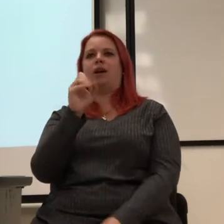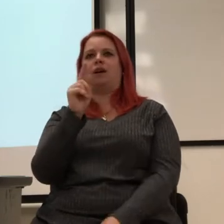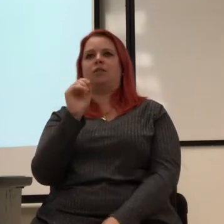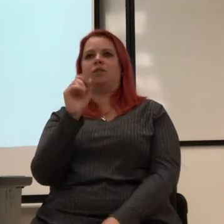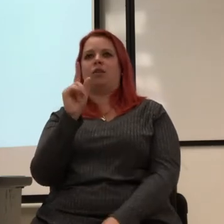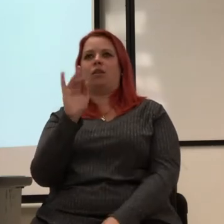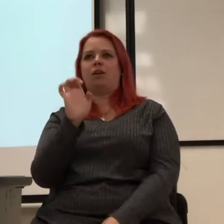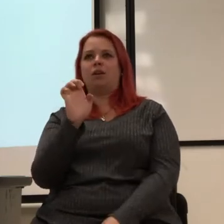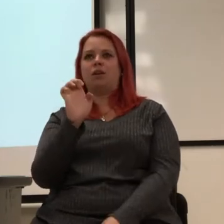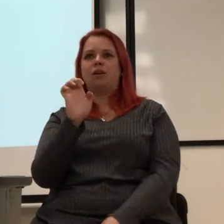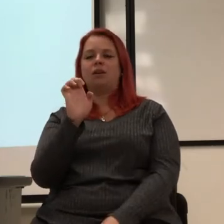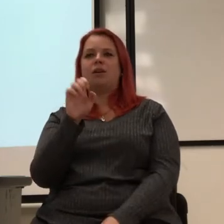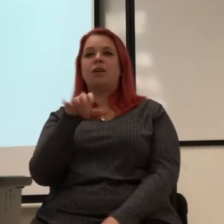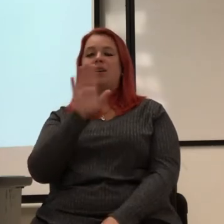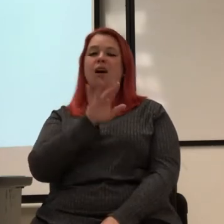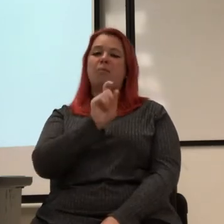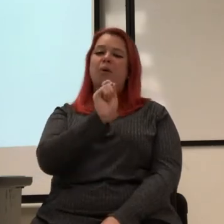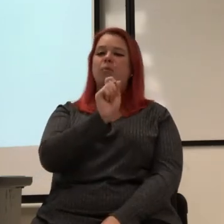About